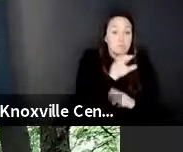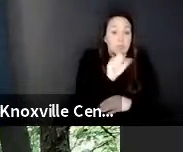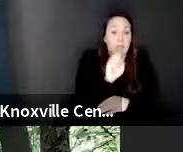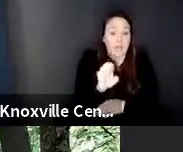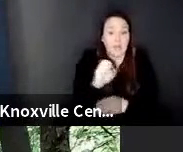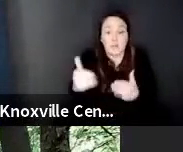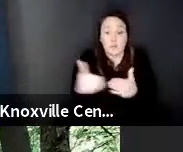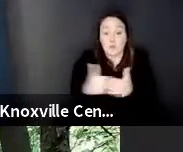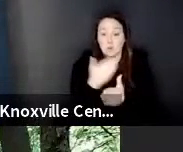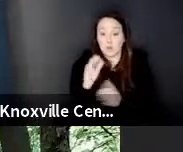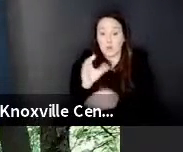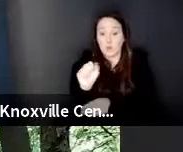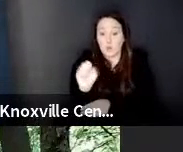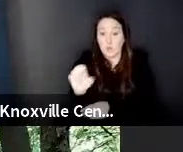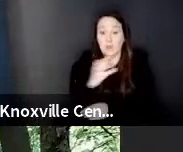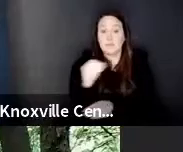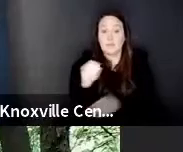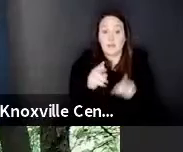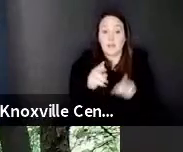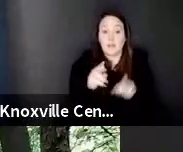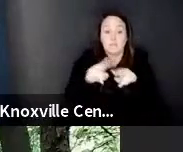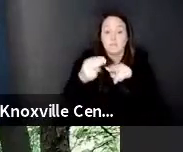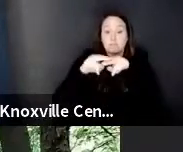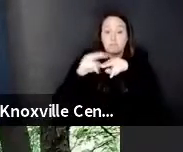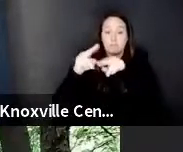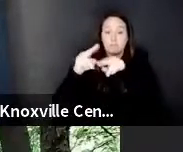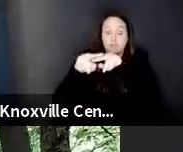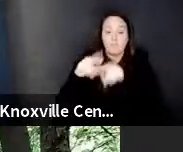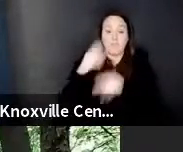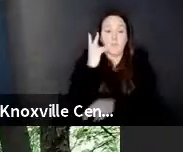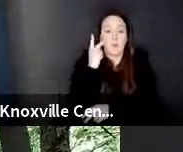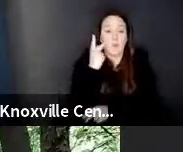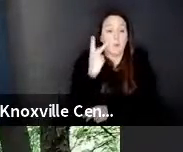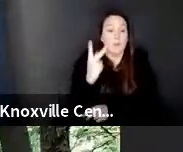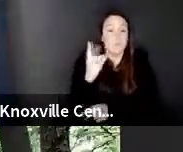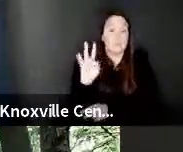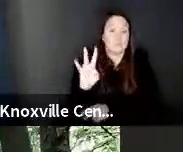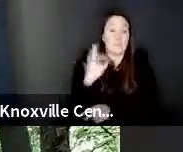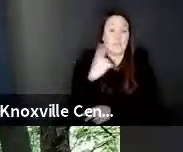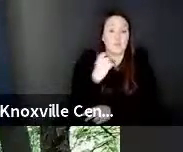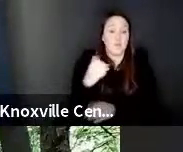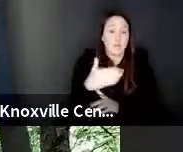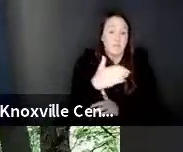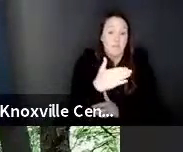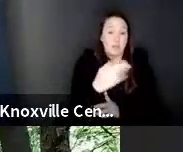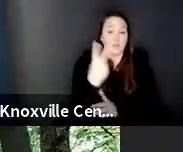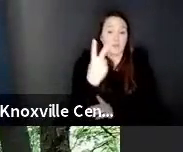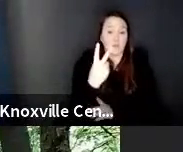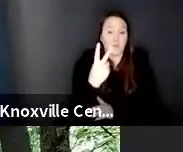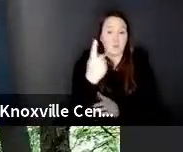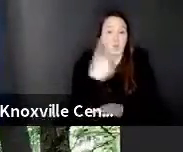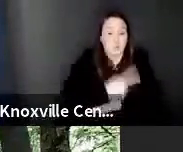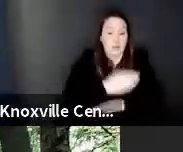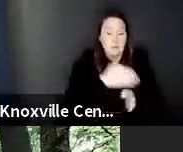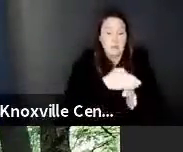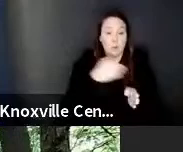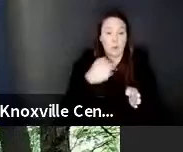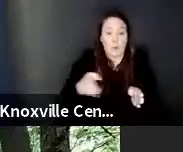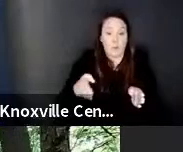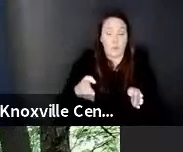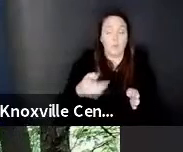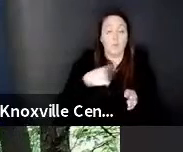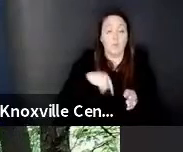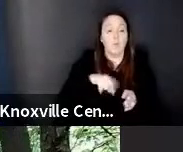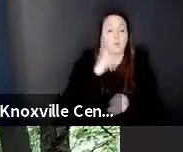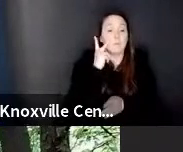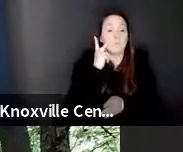time. Over this time period, we experienced 7 red flags, only 2 of which were on consecutive days. We have seen